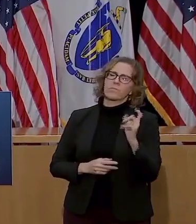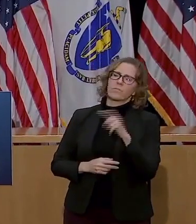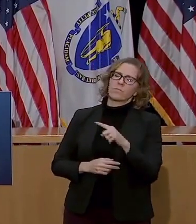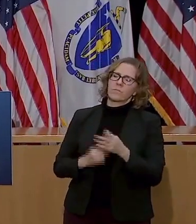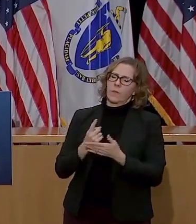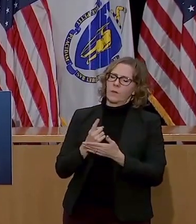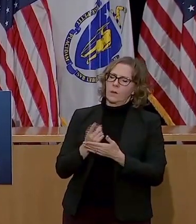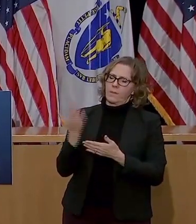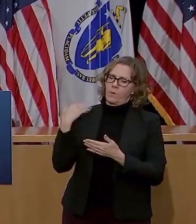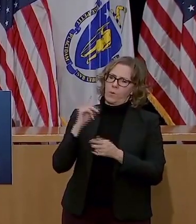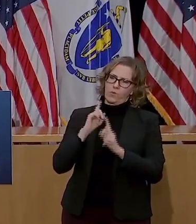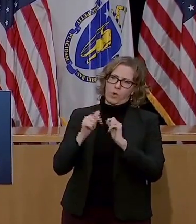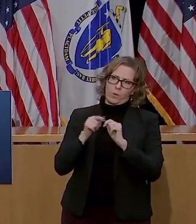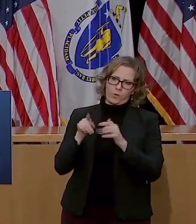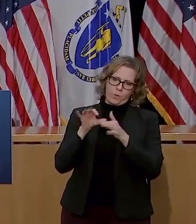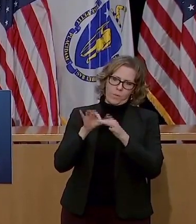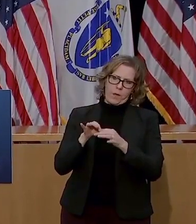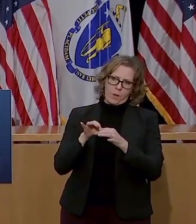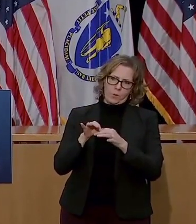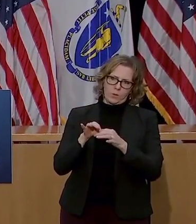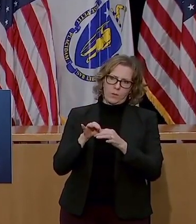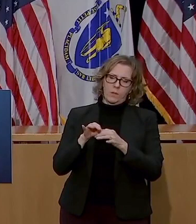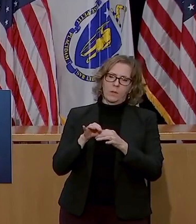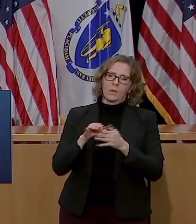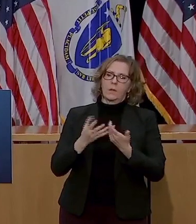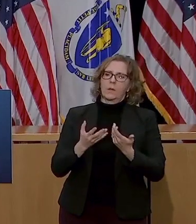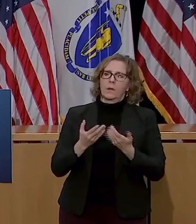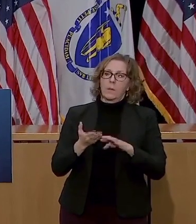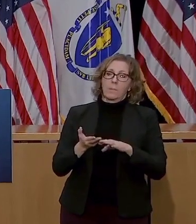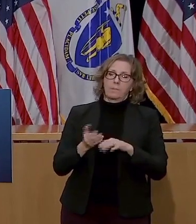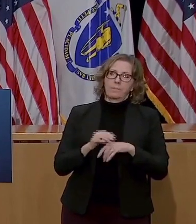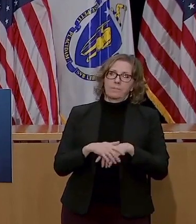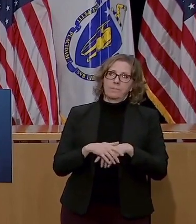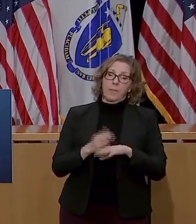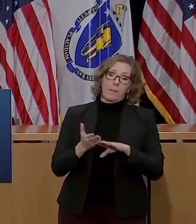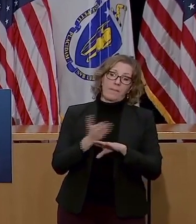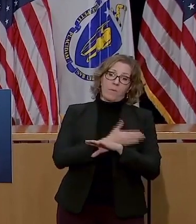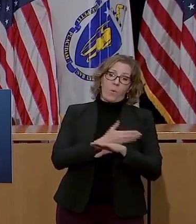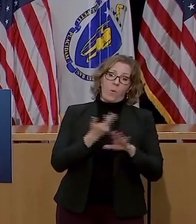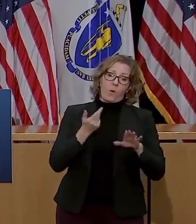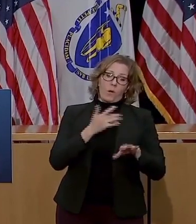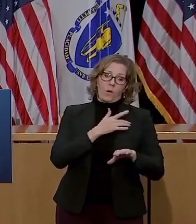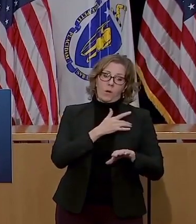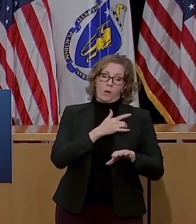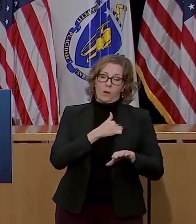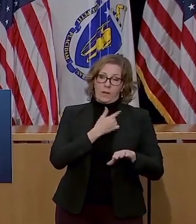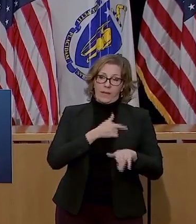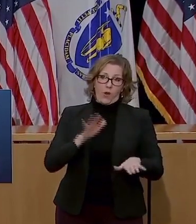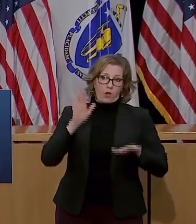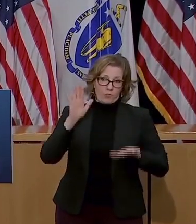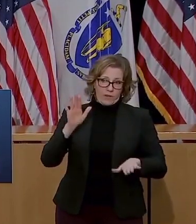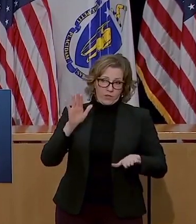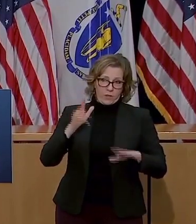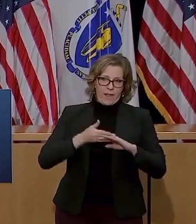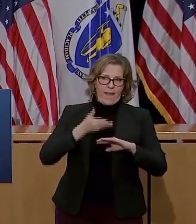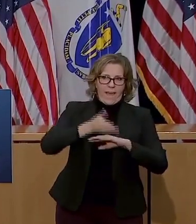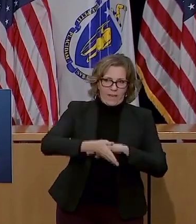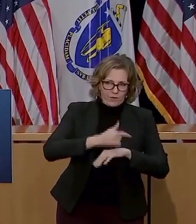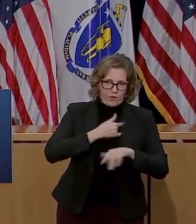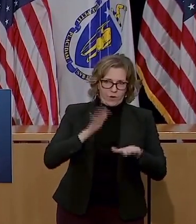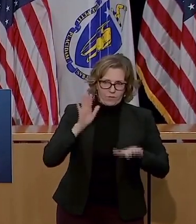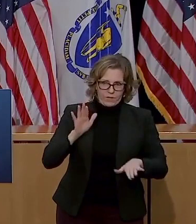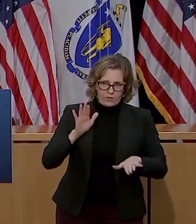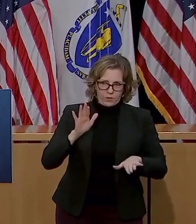had said you can really just expect to be getting the same amount of doses that you had been getting. Is there any sort of an update, especially given that in order to